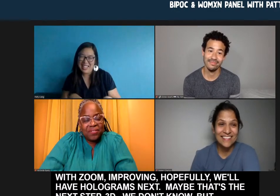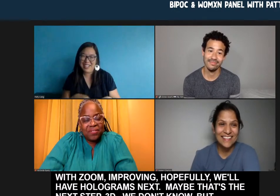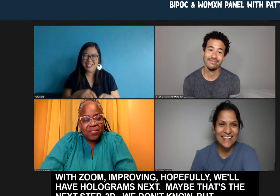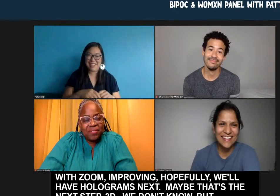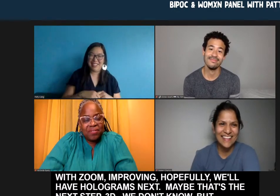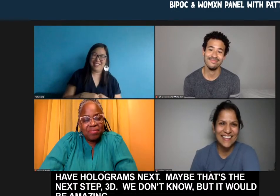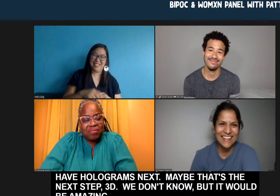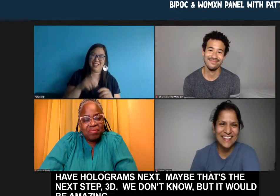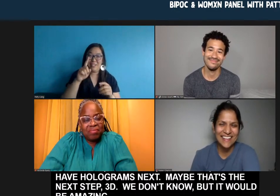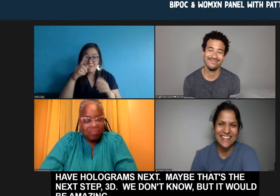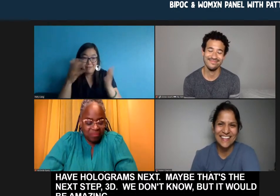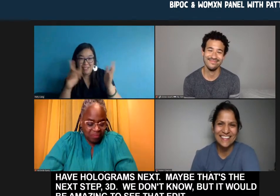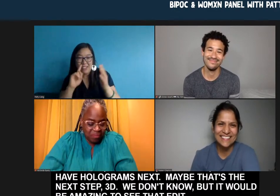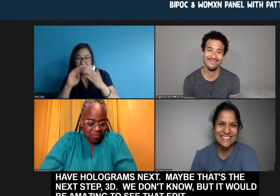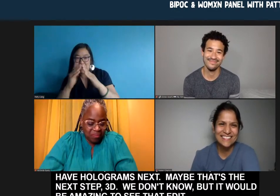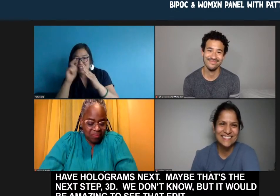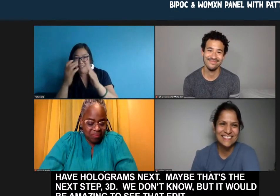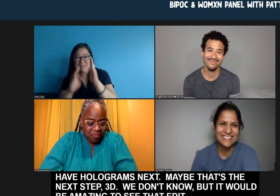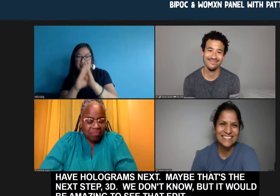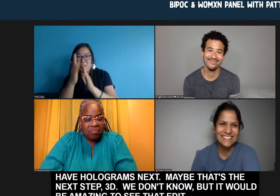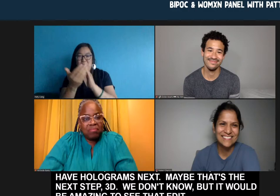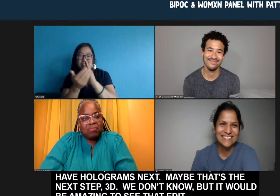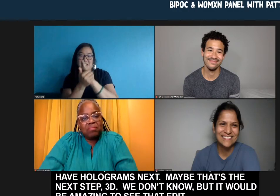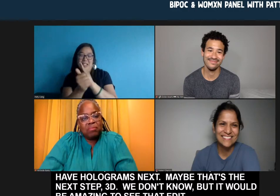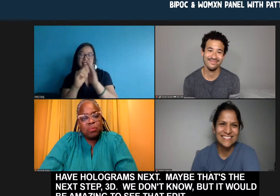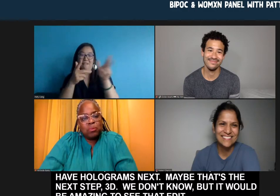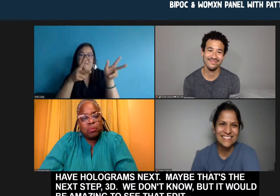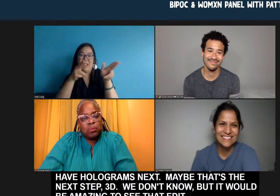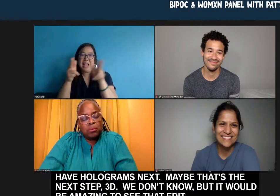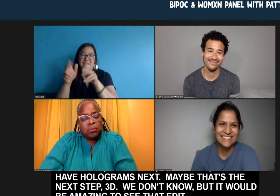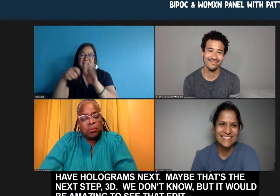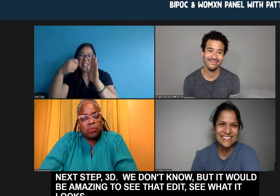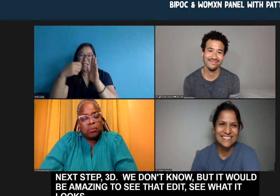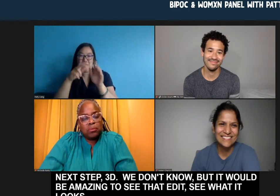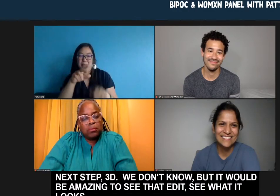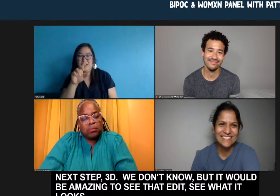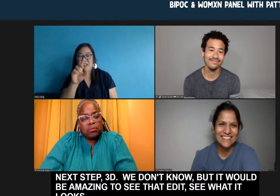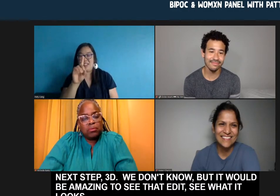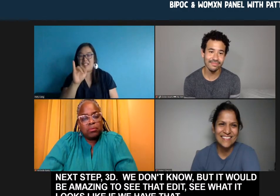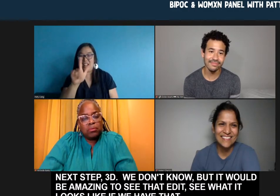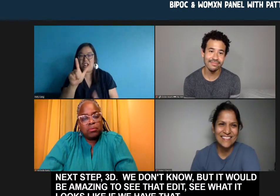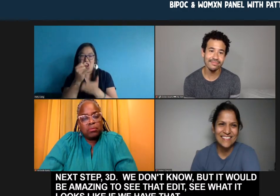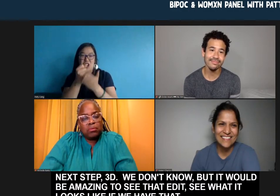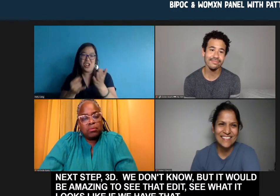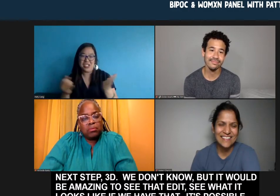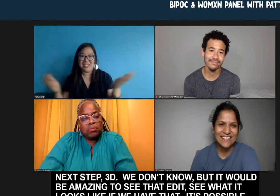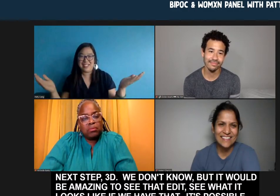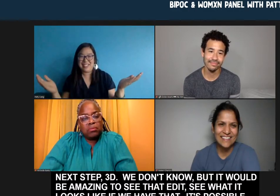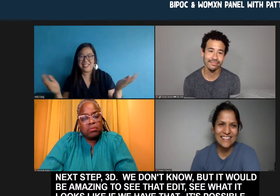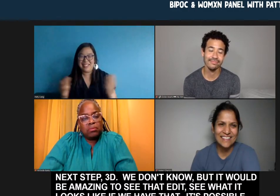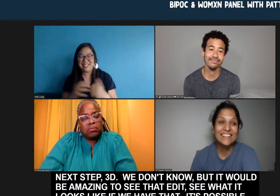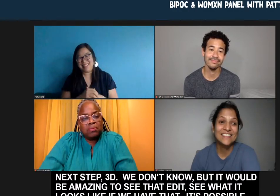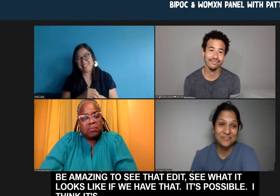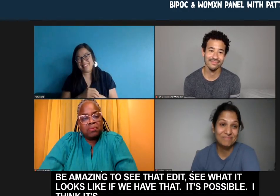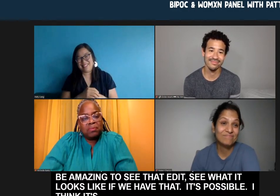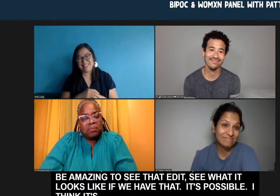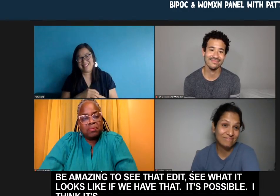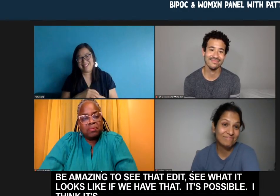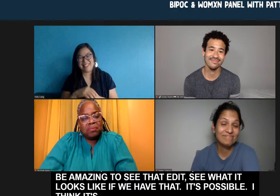I think it's possible, again, but whatever the community is going to be able to develop. And as